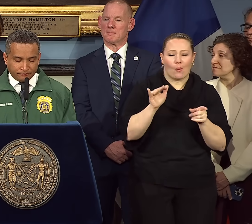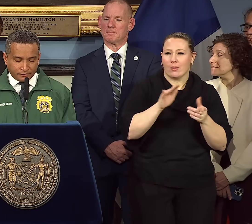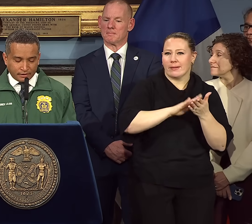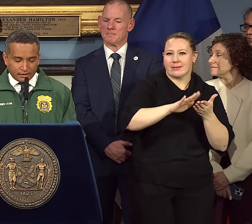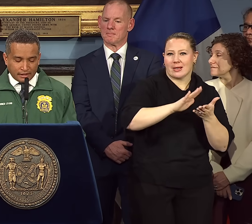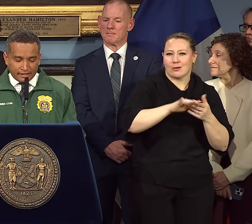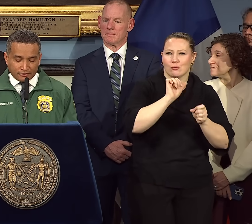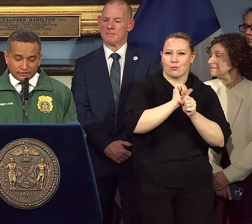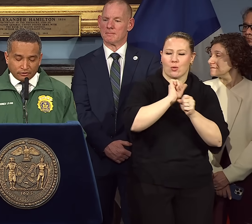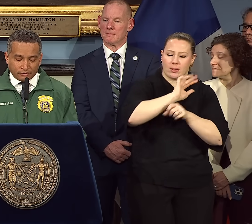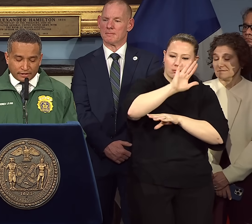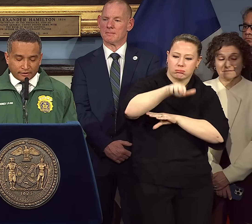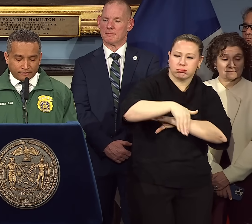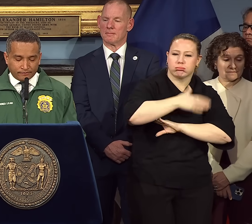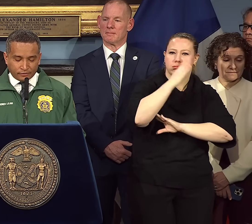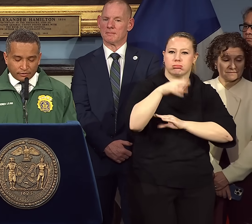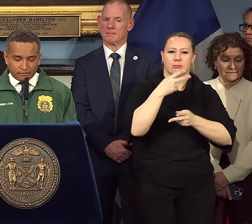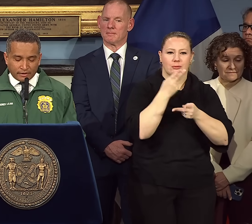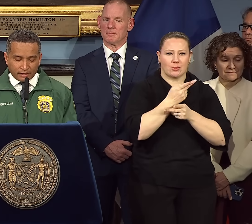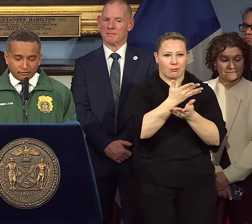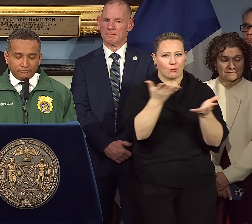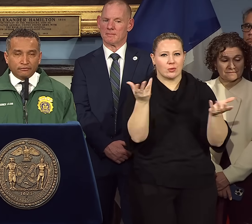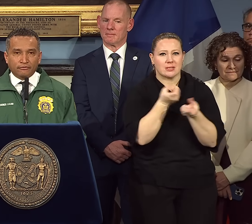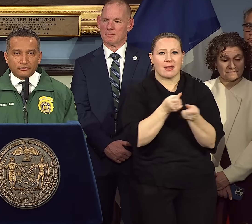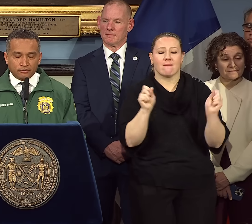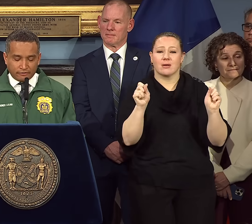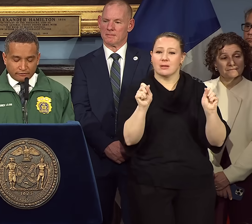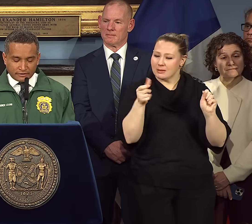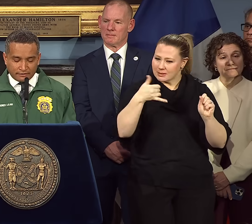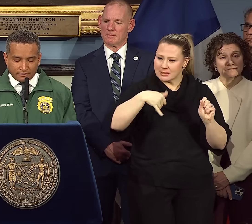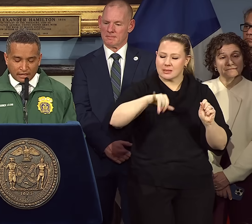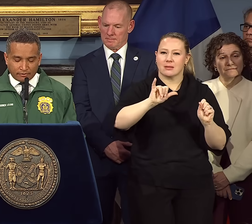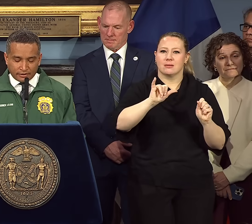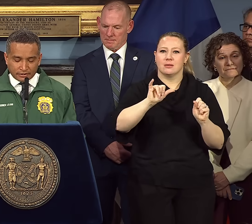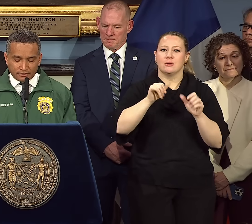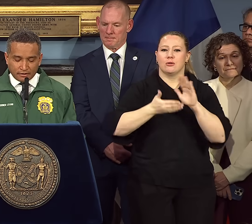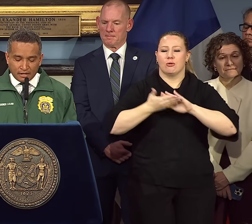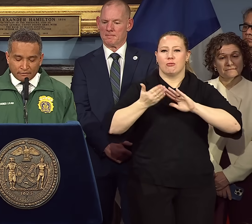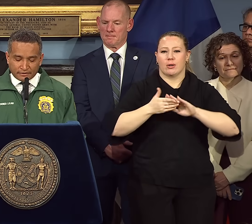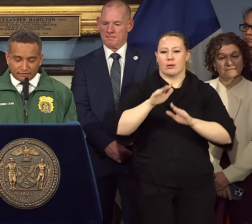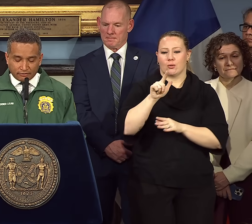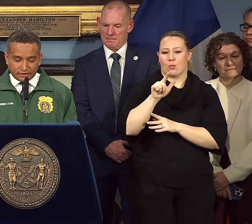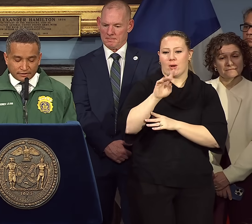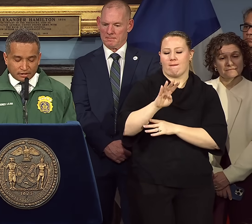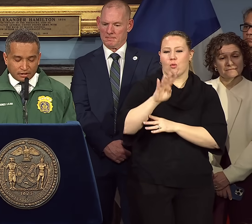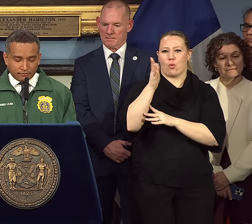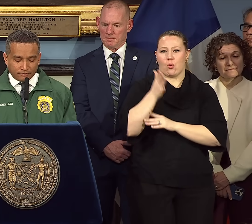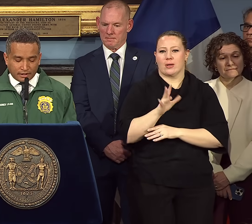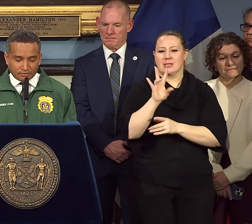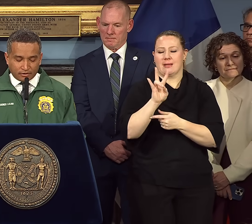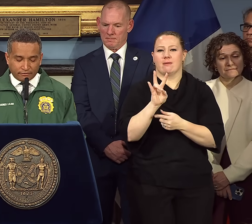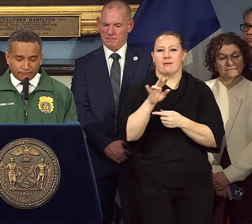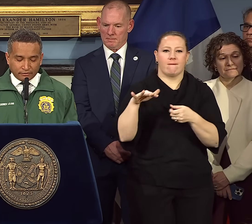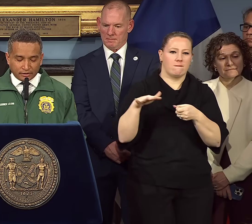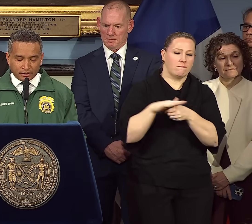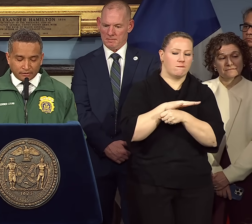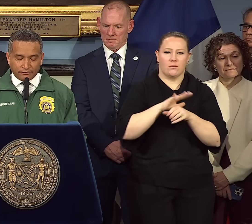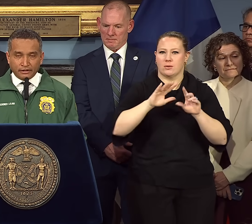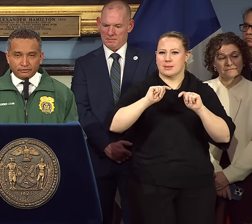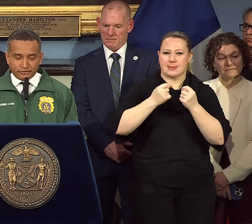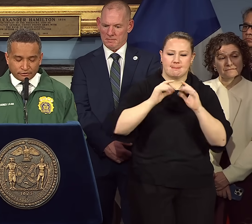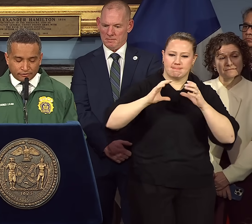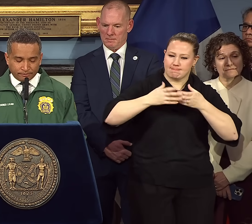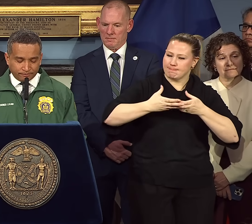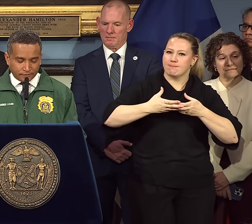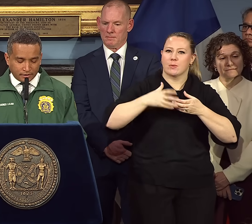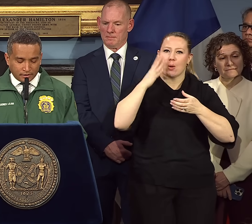safe. And they're still here. We remain on a full force 24/7 operation for several days to come as part of a full cleanup